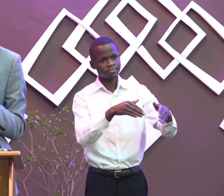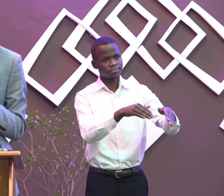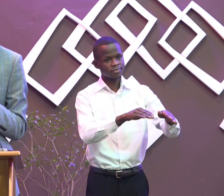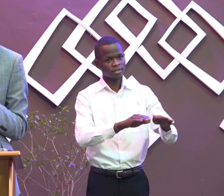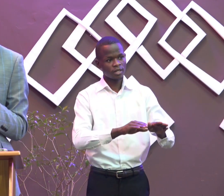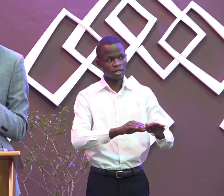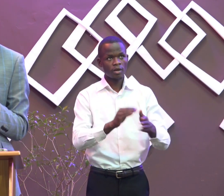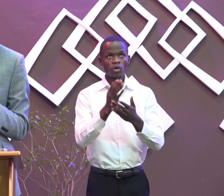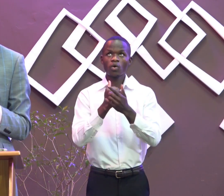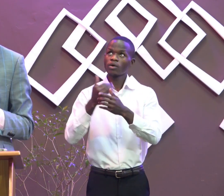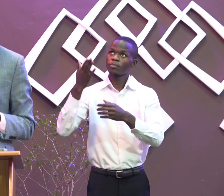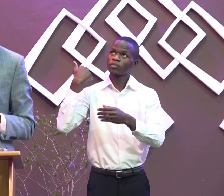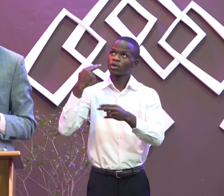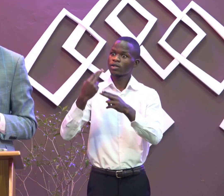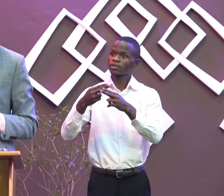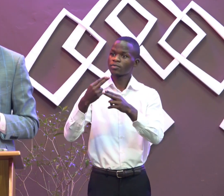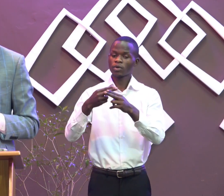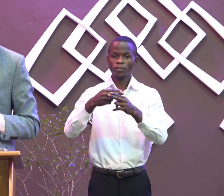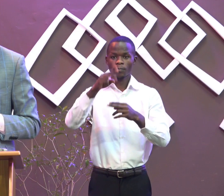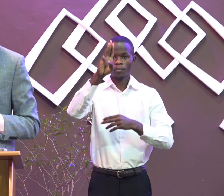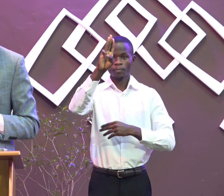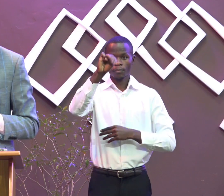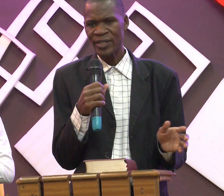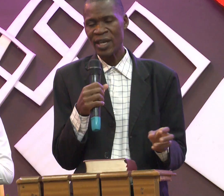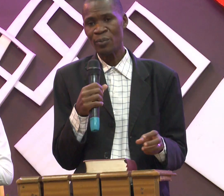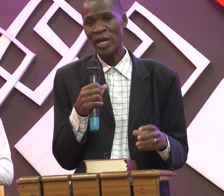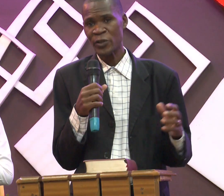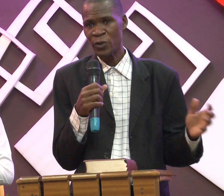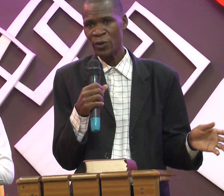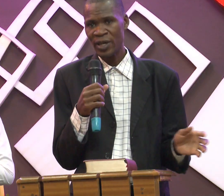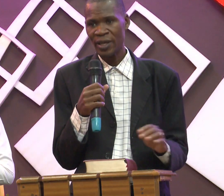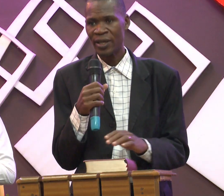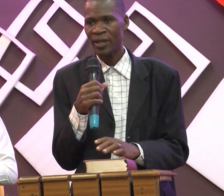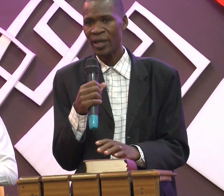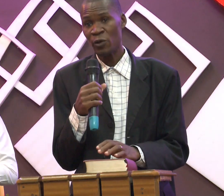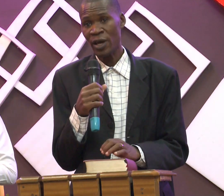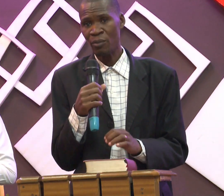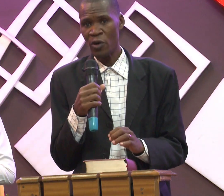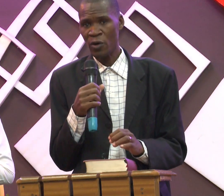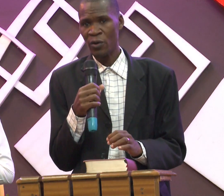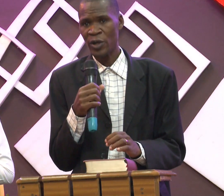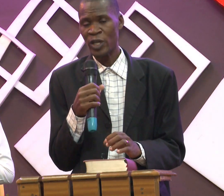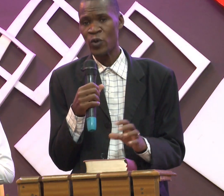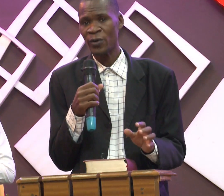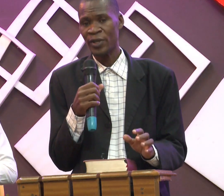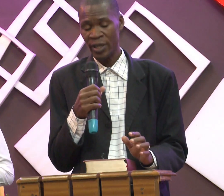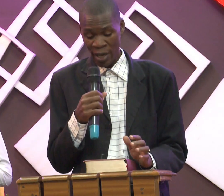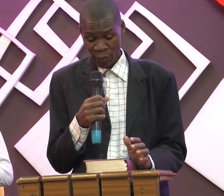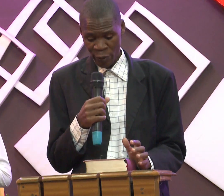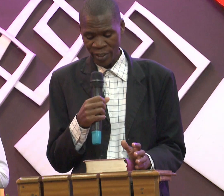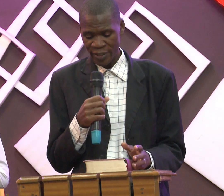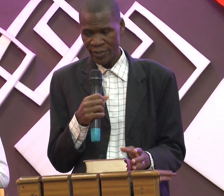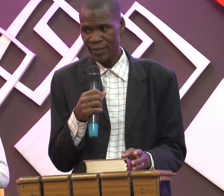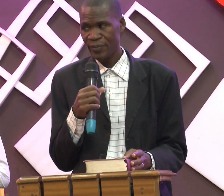Mukadembogo yali church administrator by then. We had some elders, some pastor like Elder Mbogo, he was one of